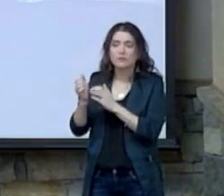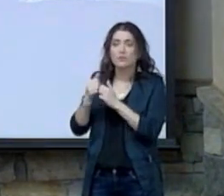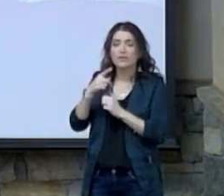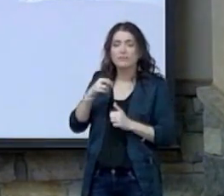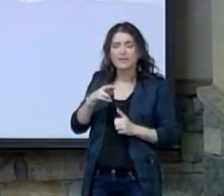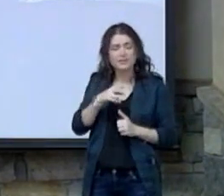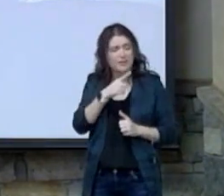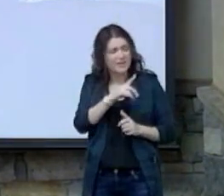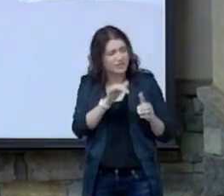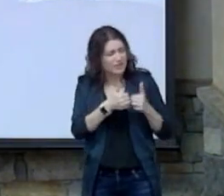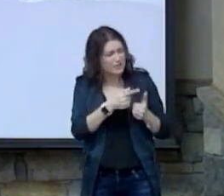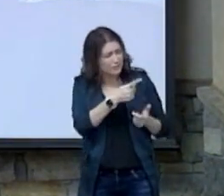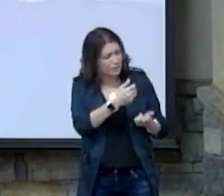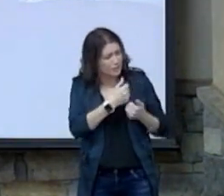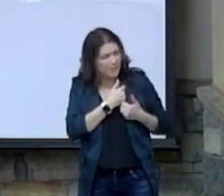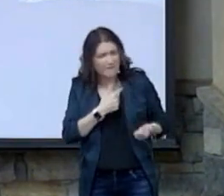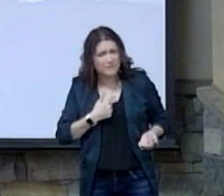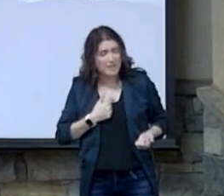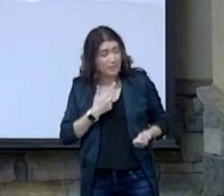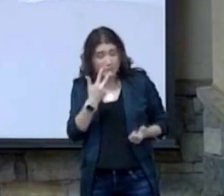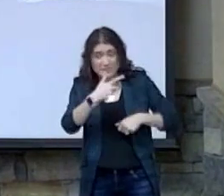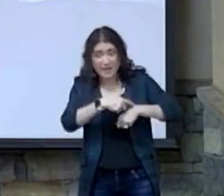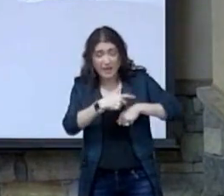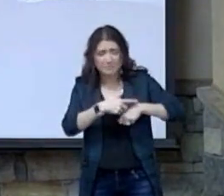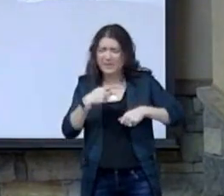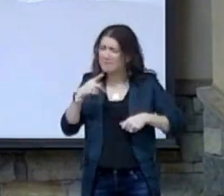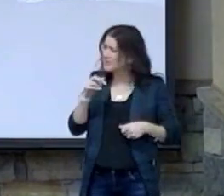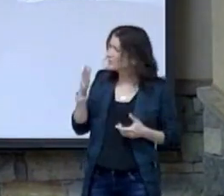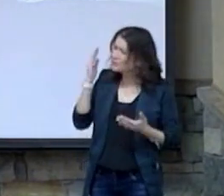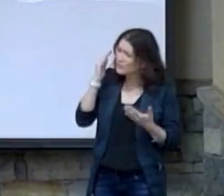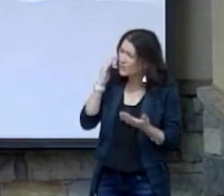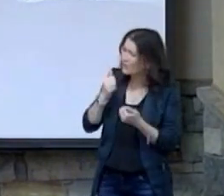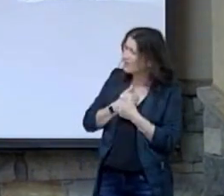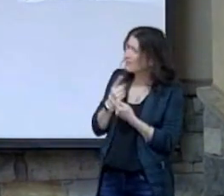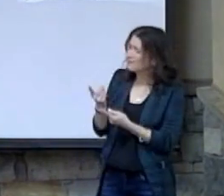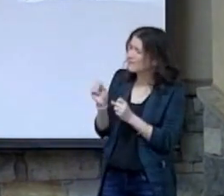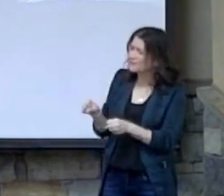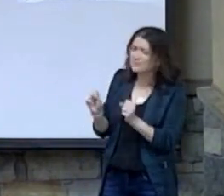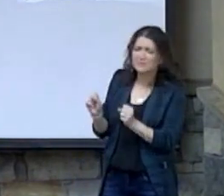him, "Do you love me?" 3 times he would ask the question. Peter says, "You know I love you."